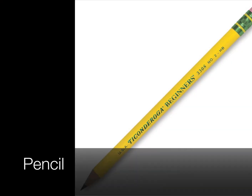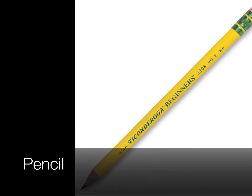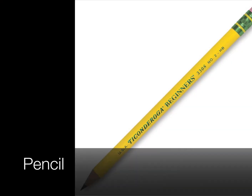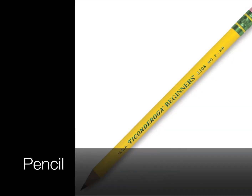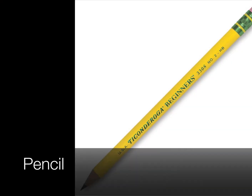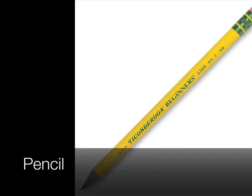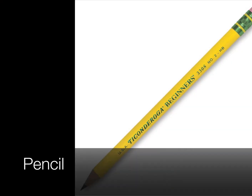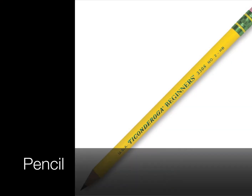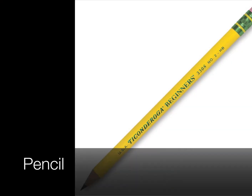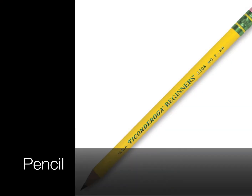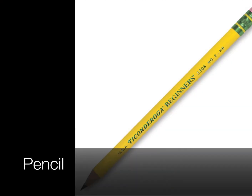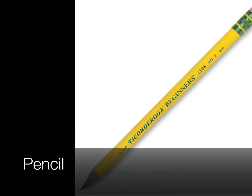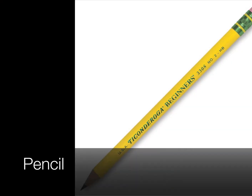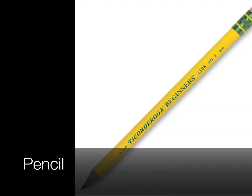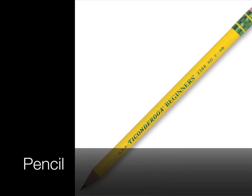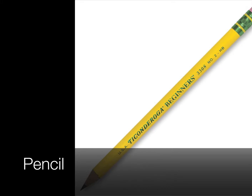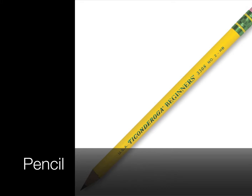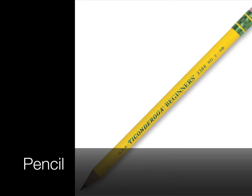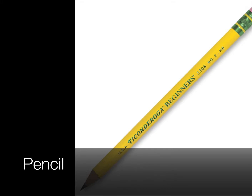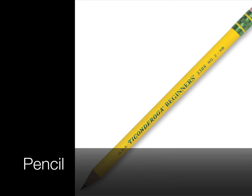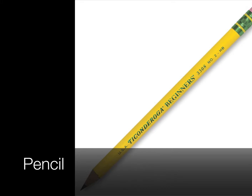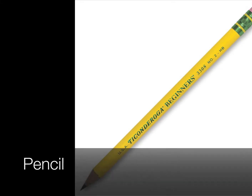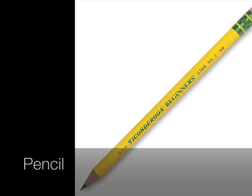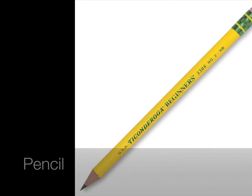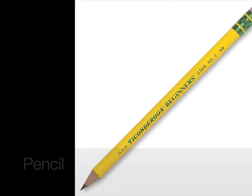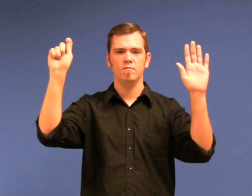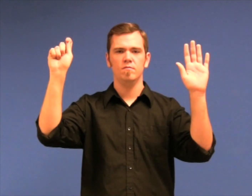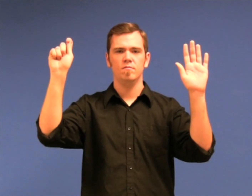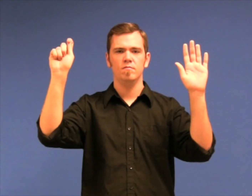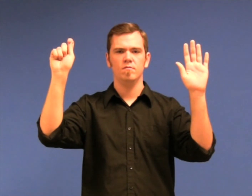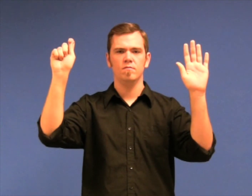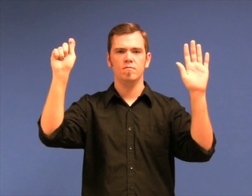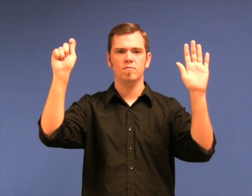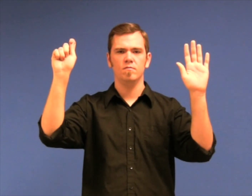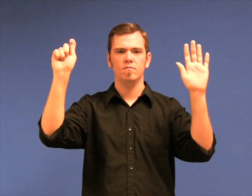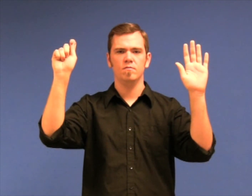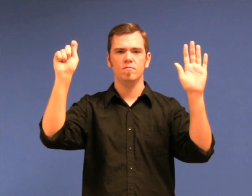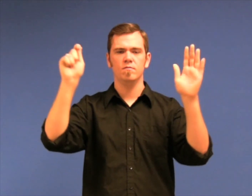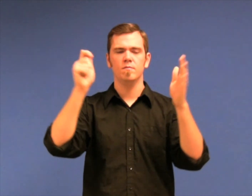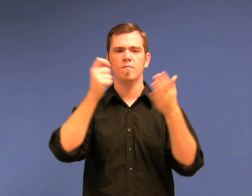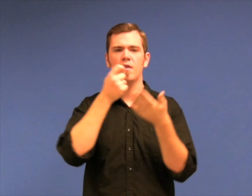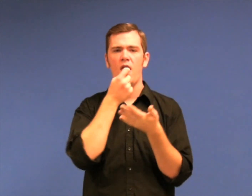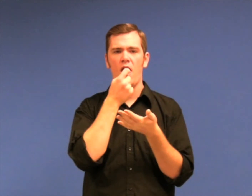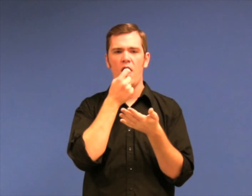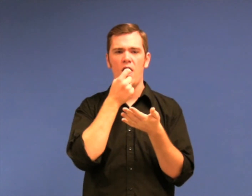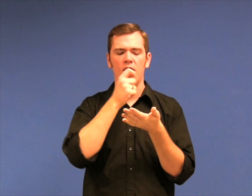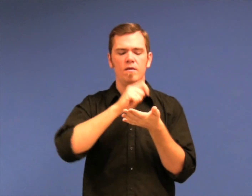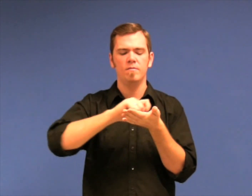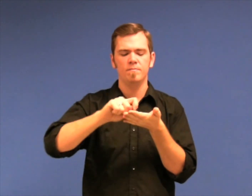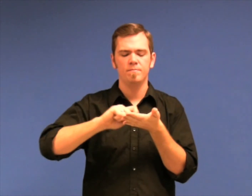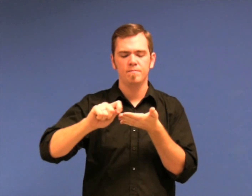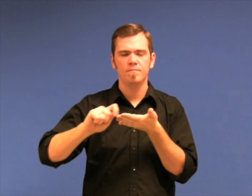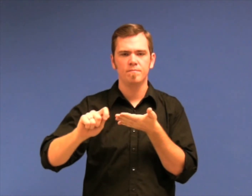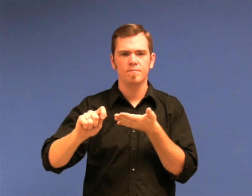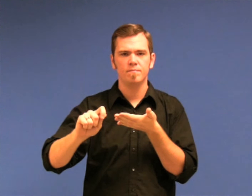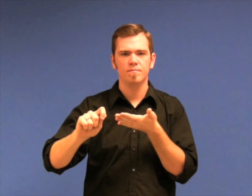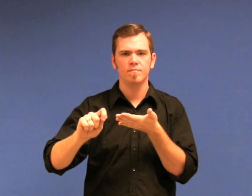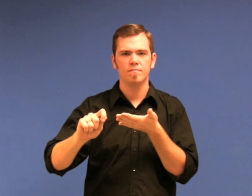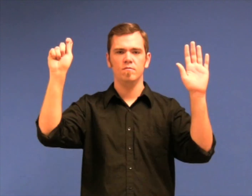Now the sign for pencil. This is specifically a pencil. It's like you're going to lick the lead and write on the paper.